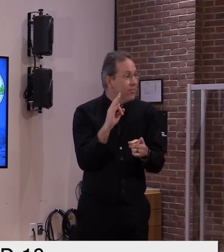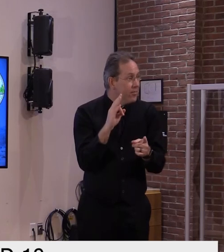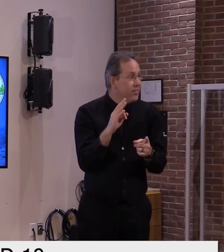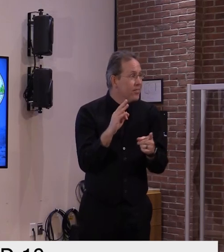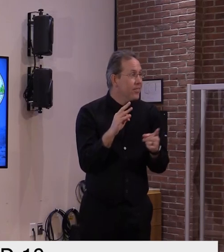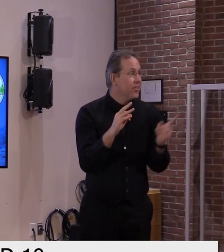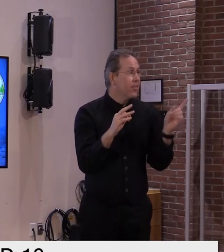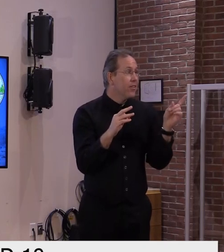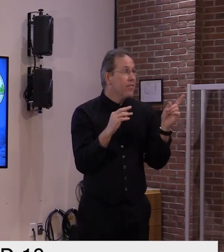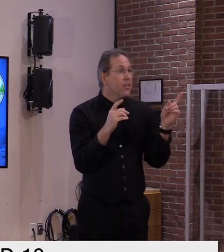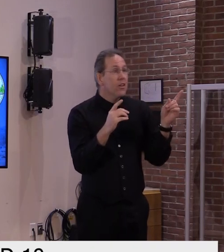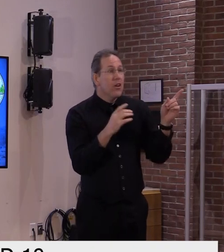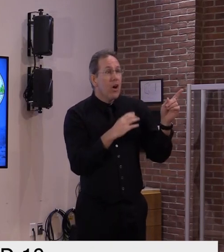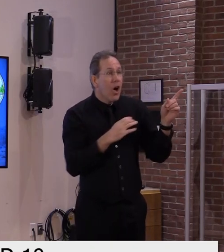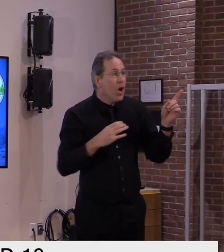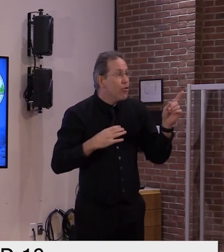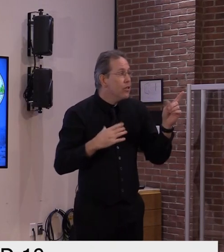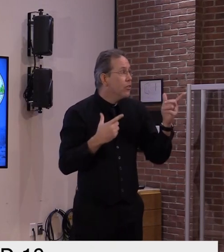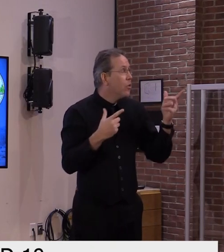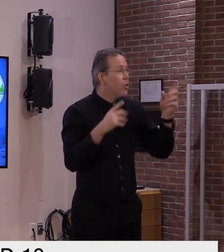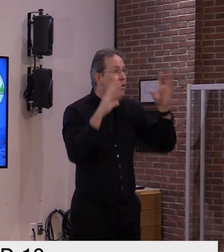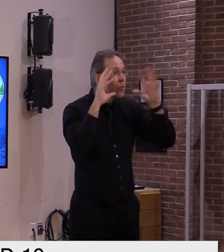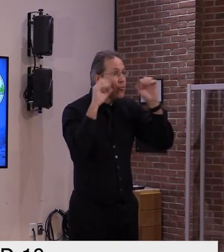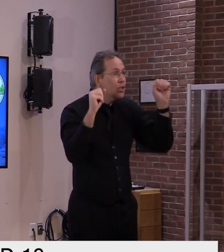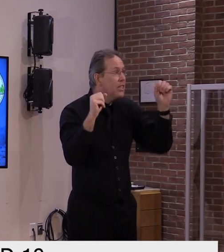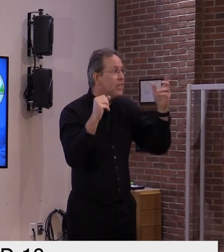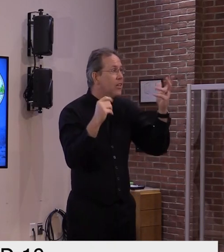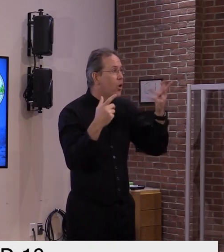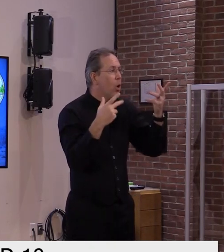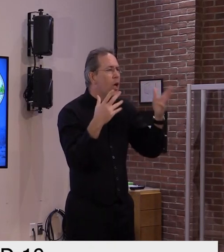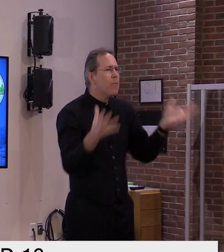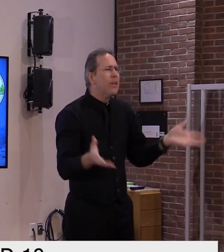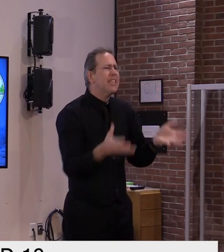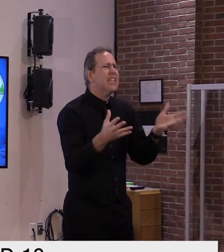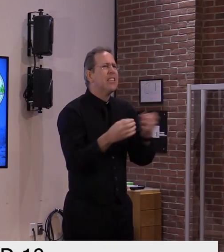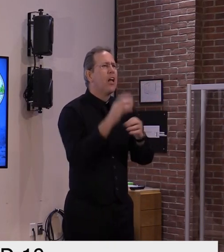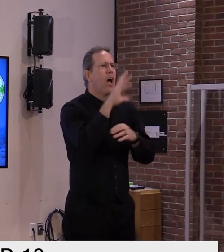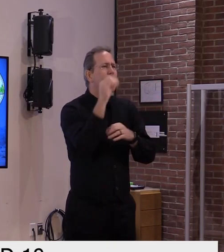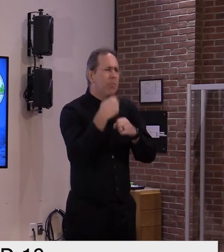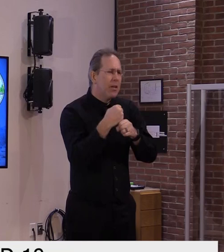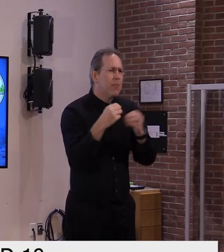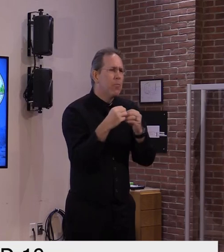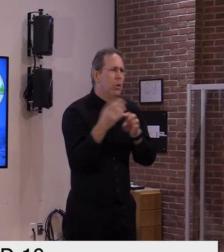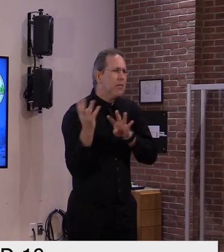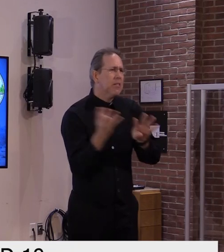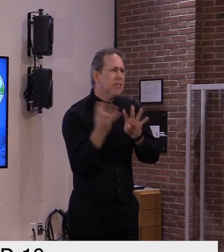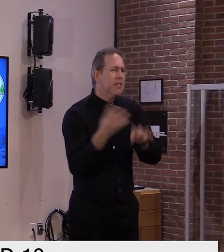to encourage the manufacturers to produce the vaccine in a more